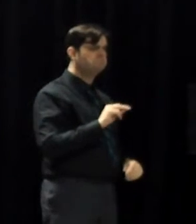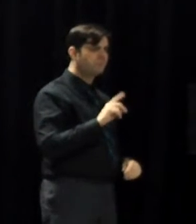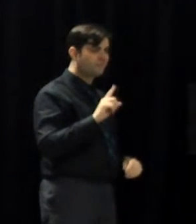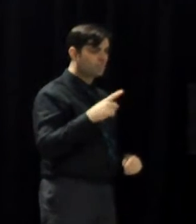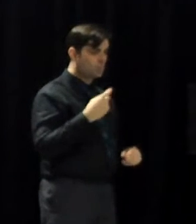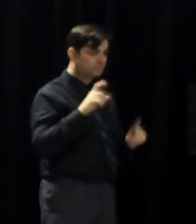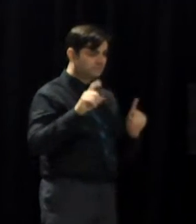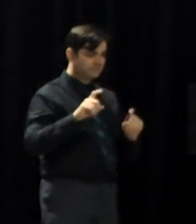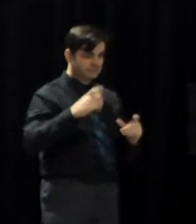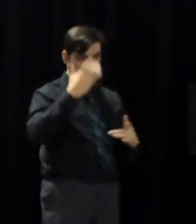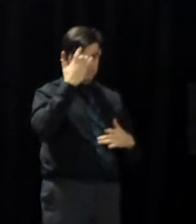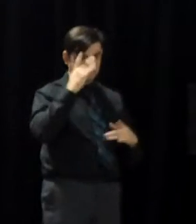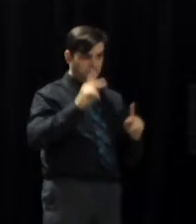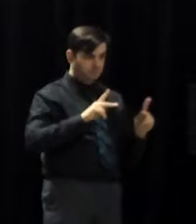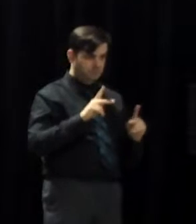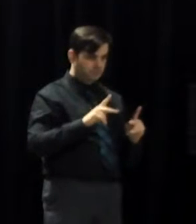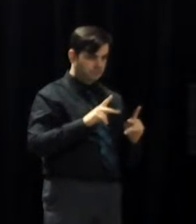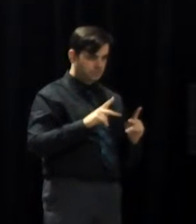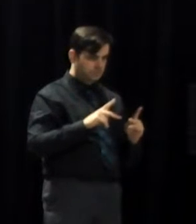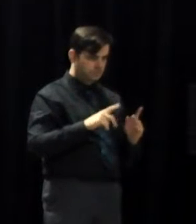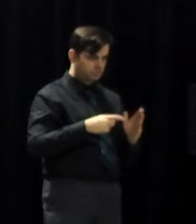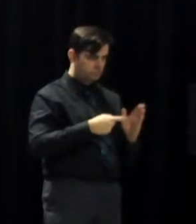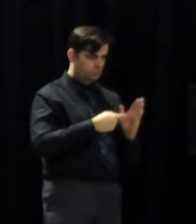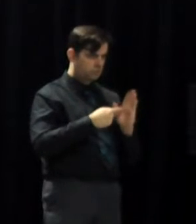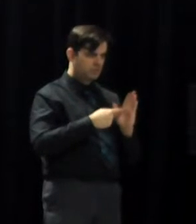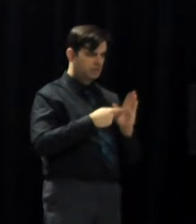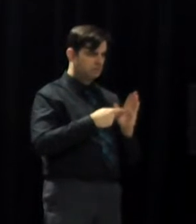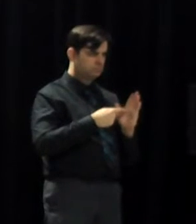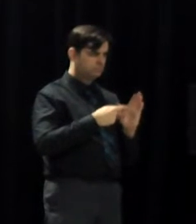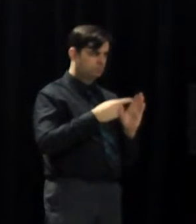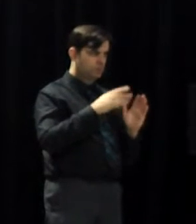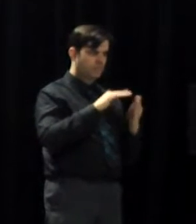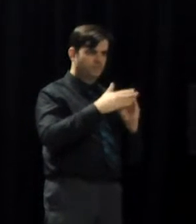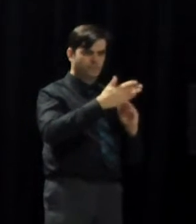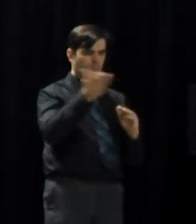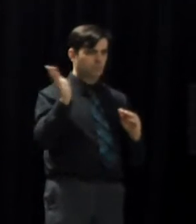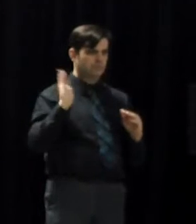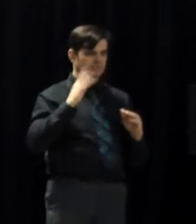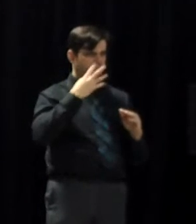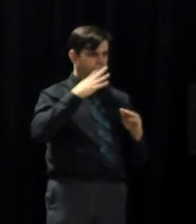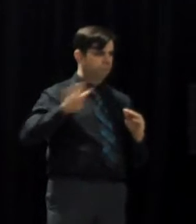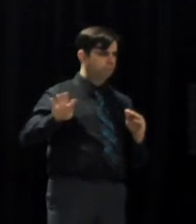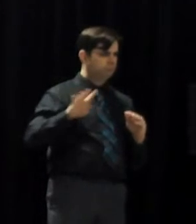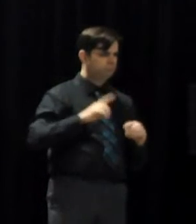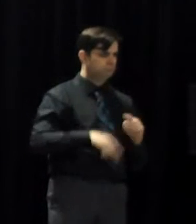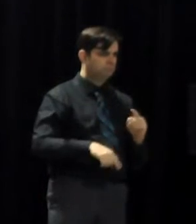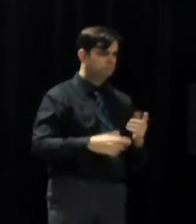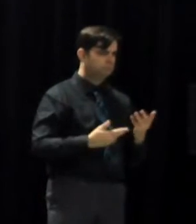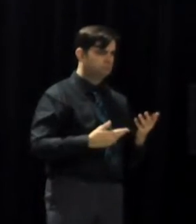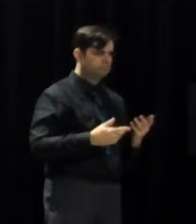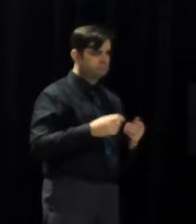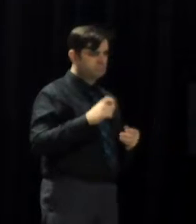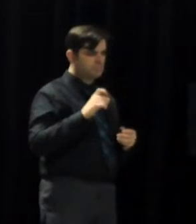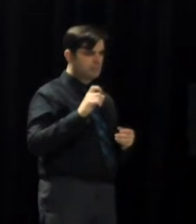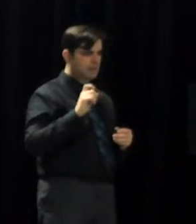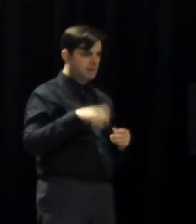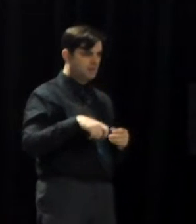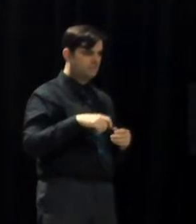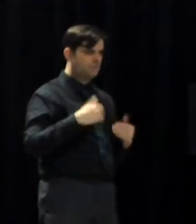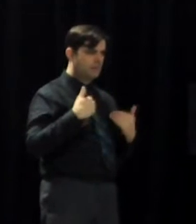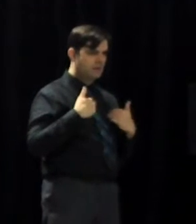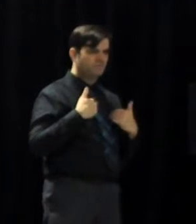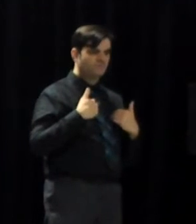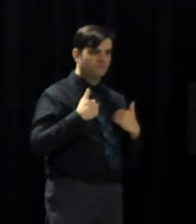how are you going to make a decision off of somebody who's got COVID testing for COVID and telling you they have COVID? So to have a real reflection of how